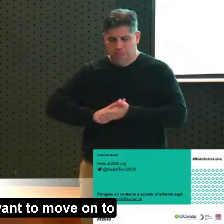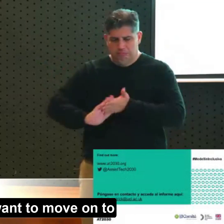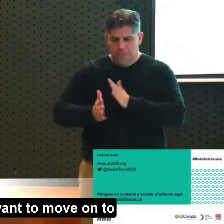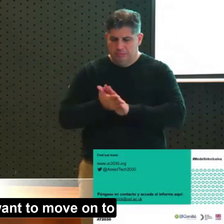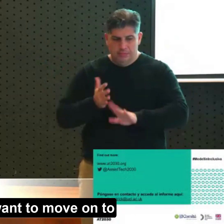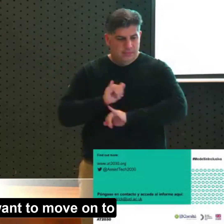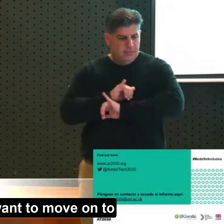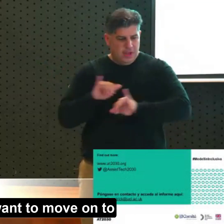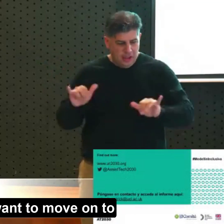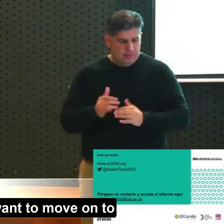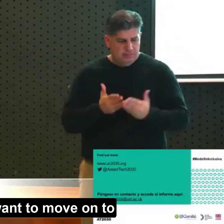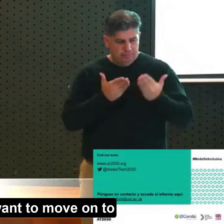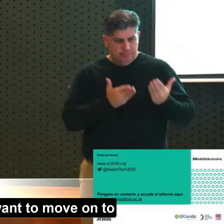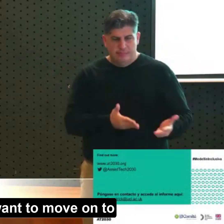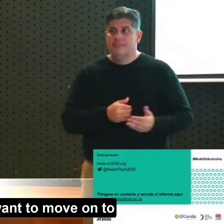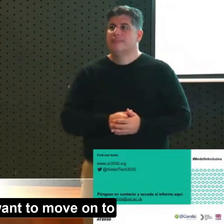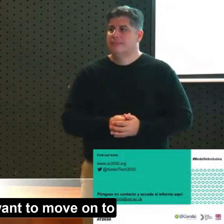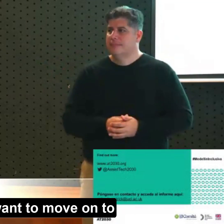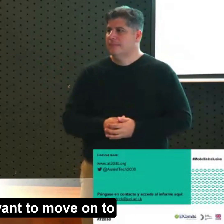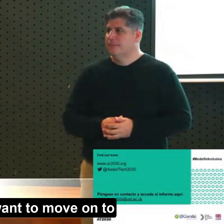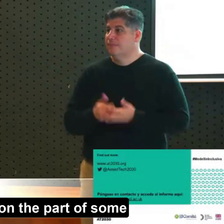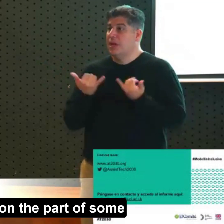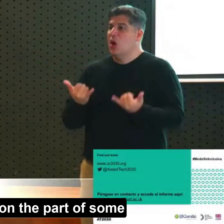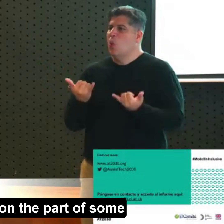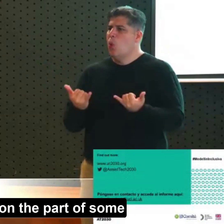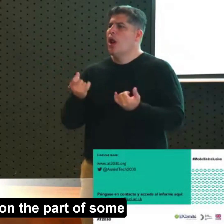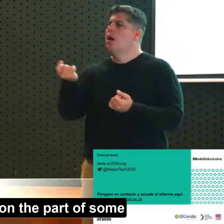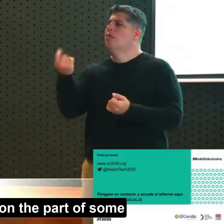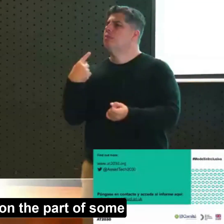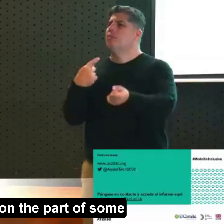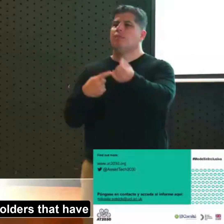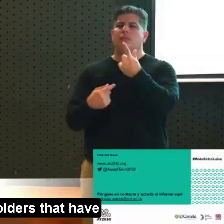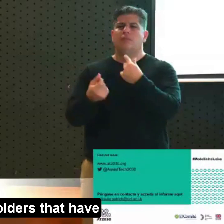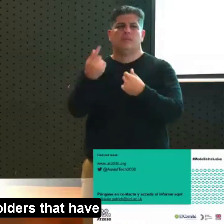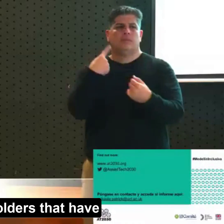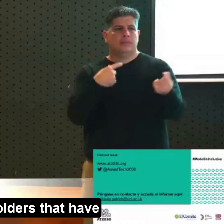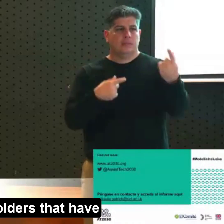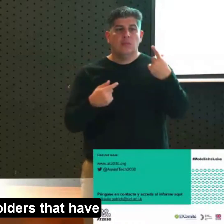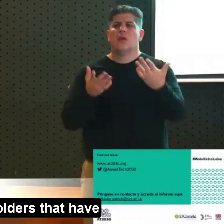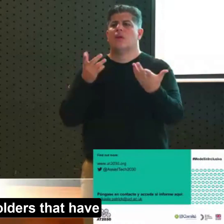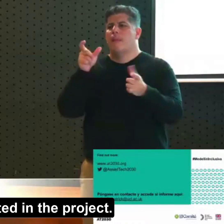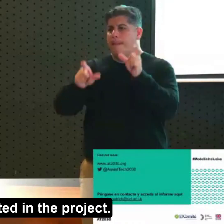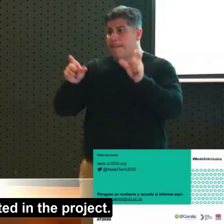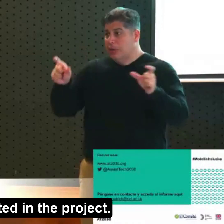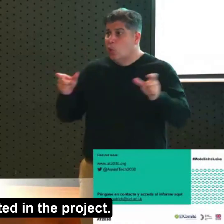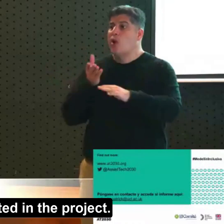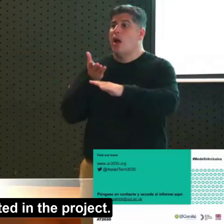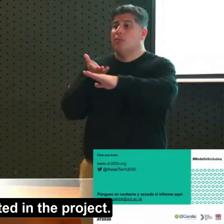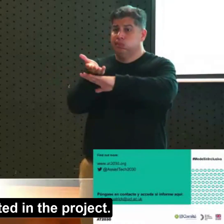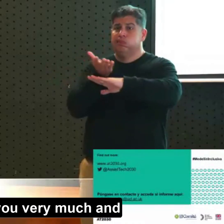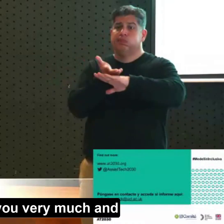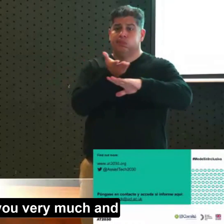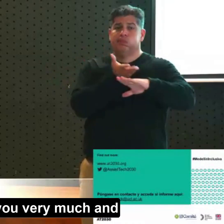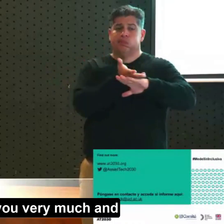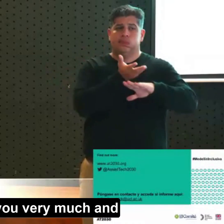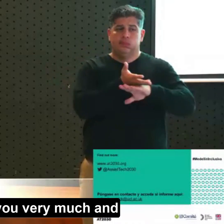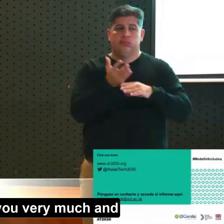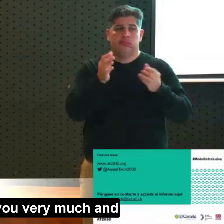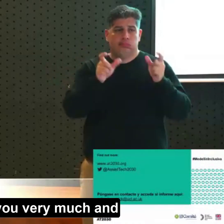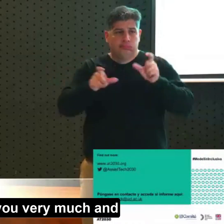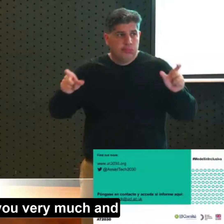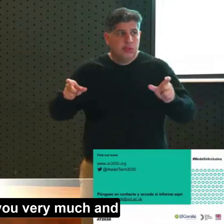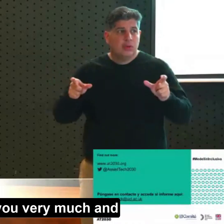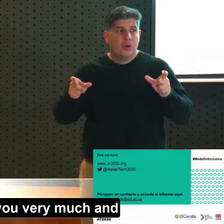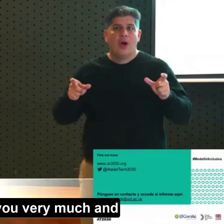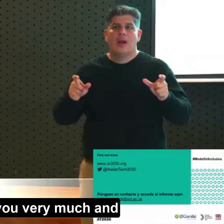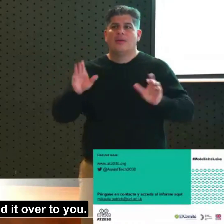live. Now we want to move on to comments on the part of some stakeholders that have participated in the project. So thank you very